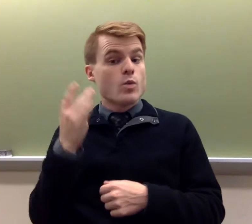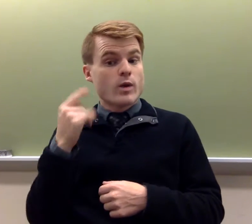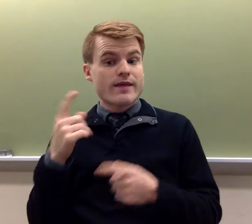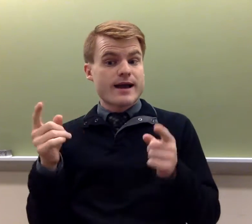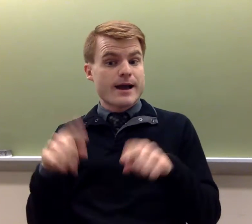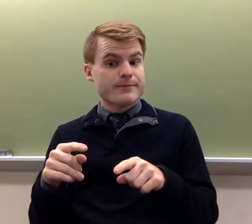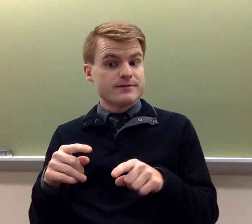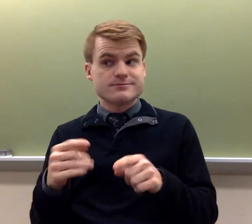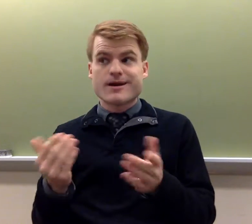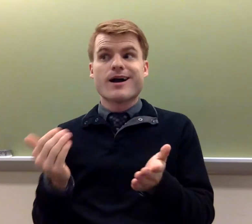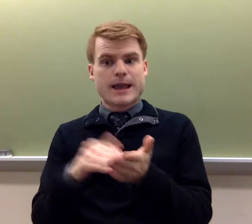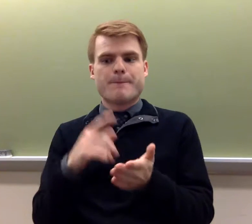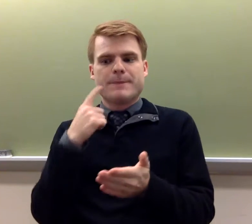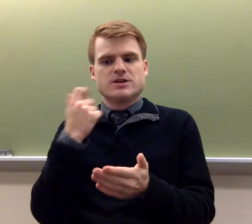the appropriate minerals to them.